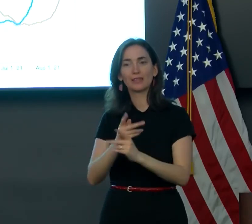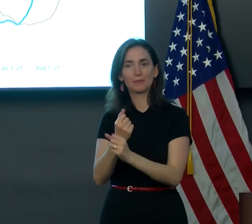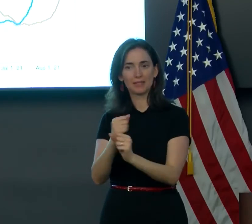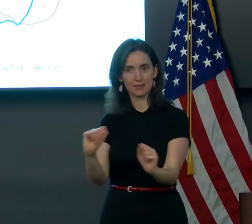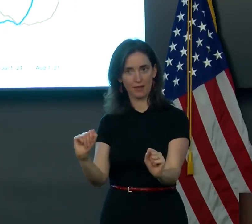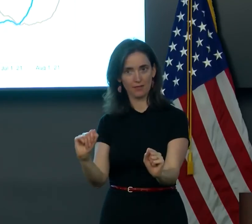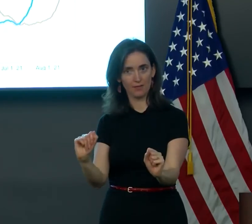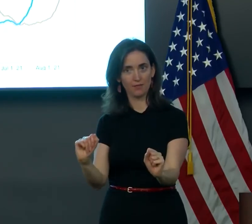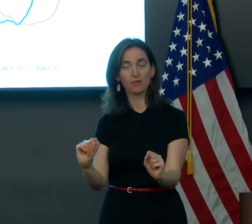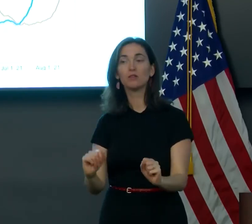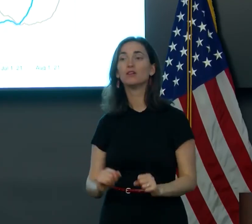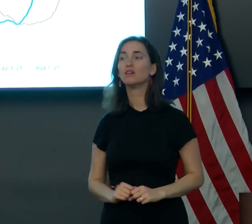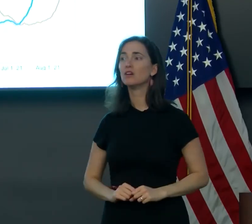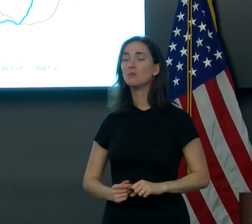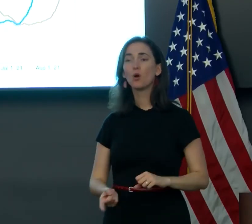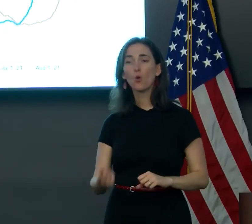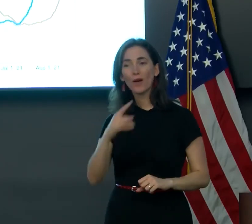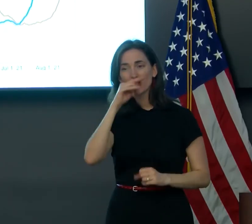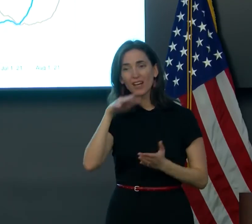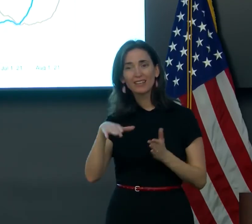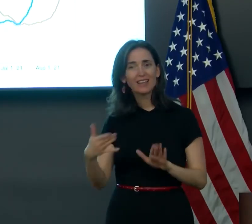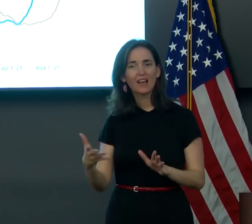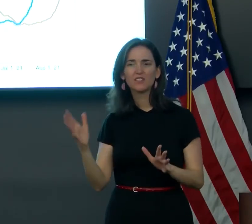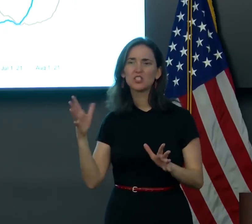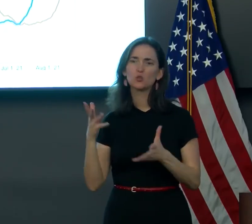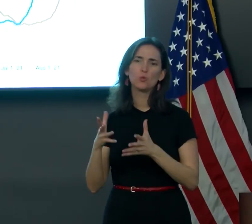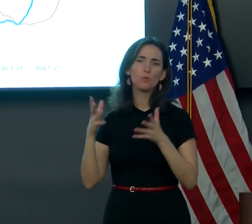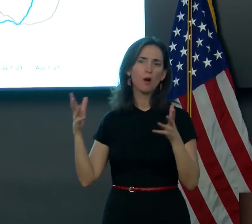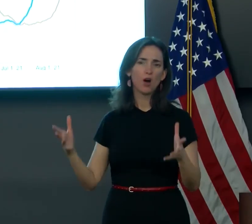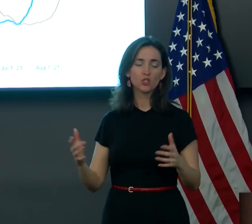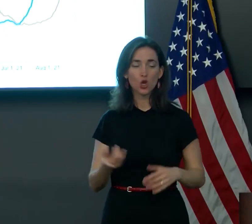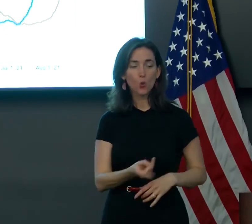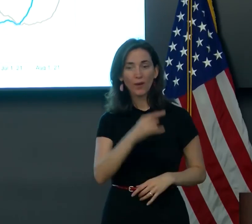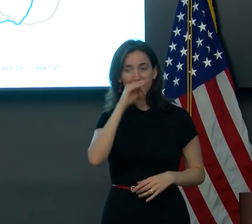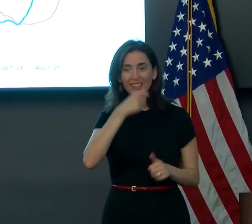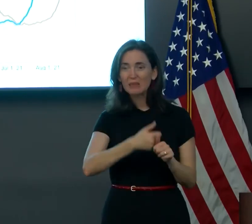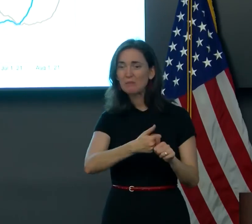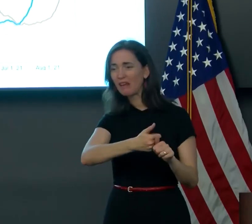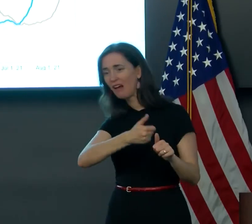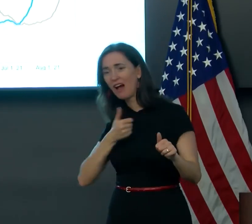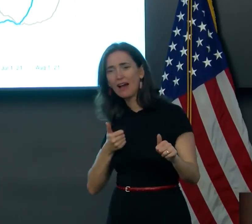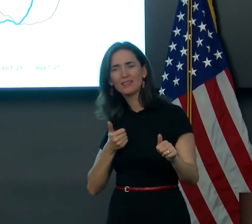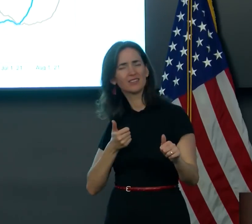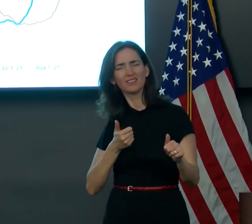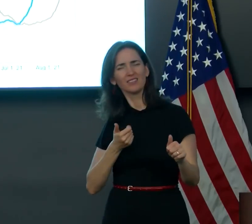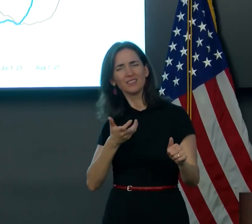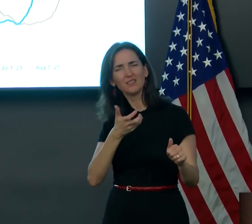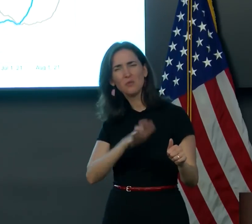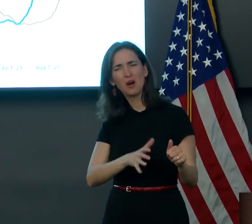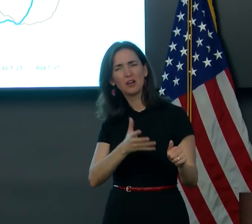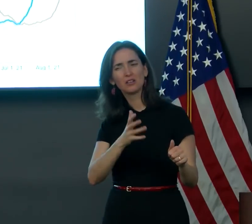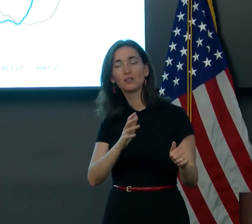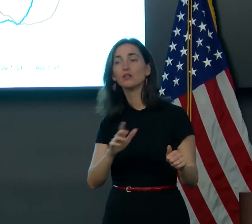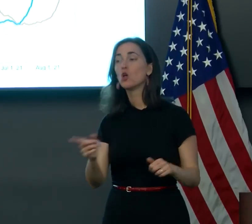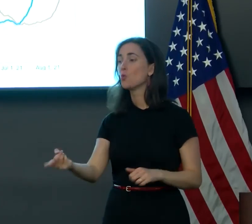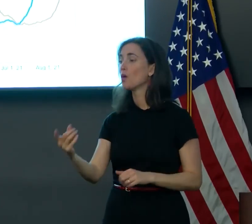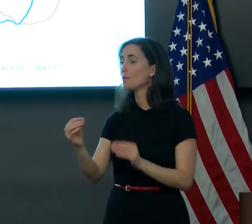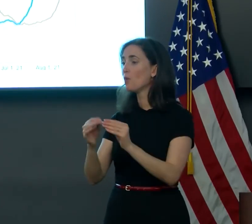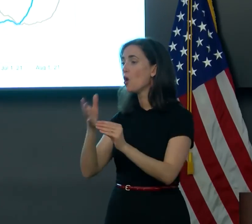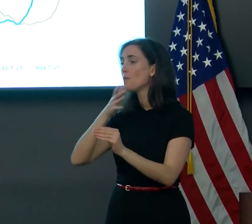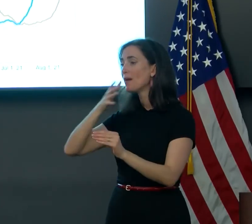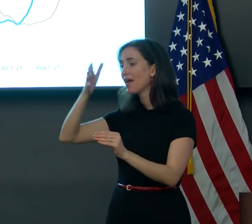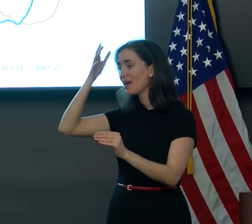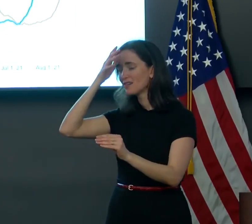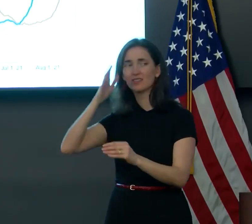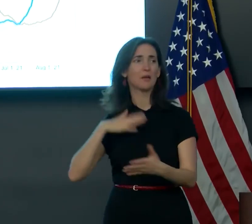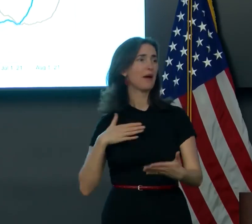One death is too many. One child who falls behind is too many. Another parent coming to my clinic who has run out of formula